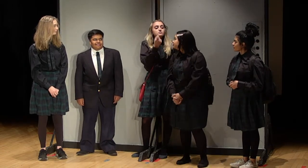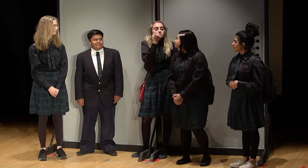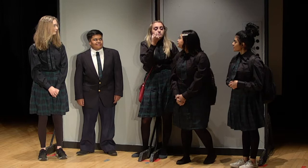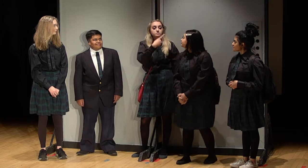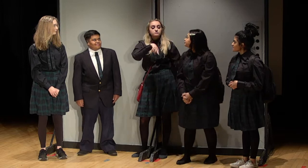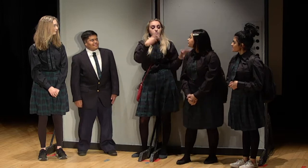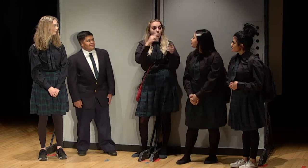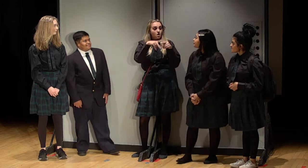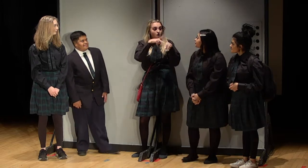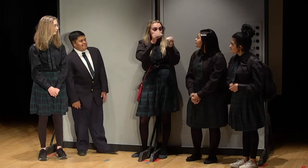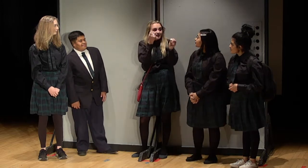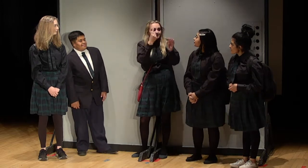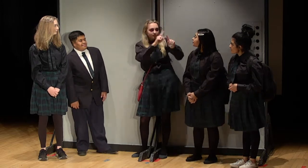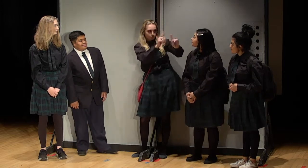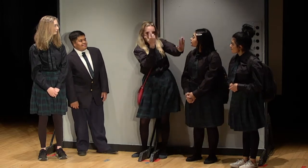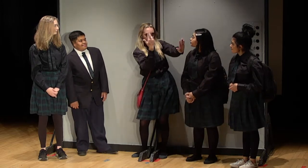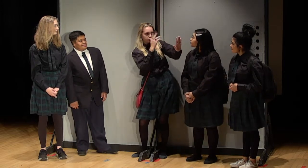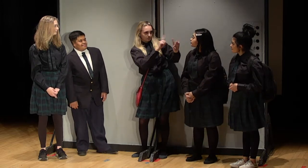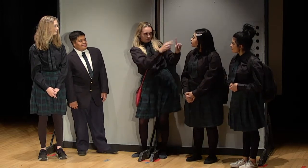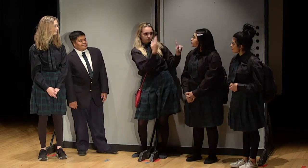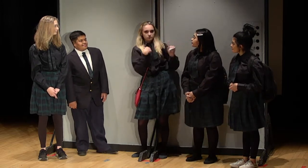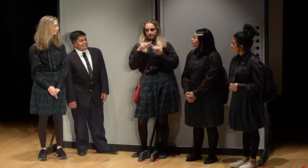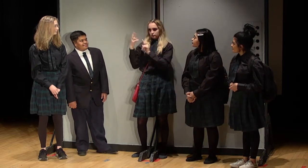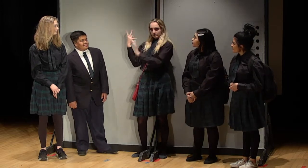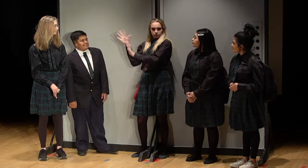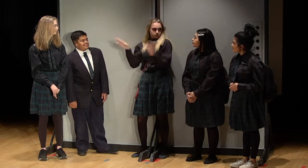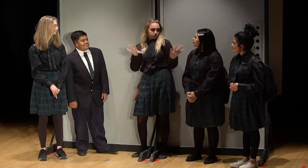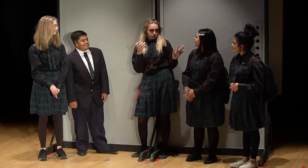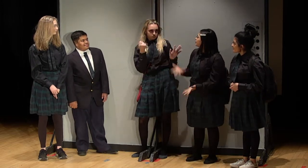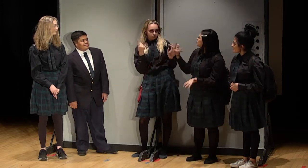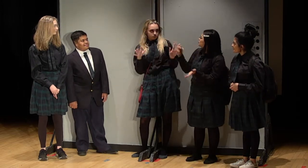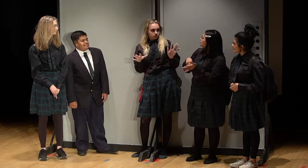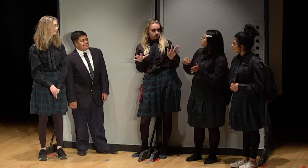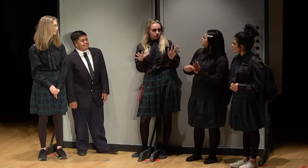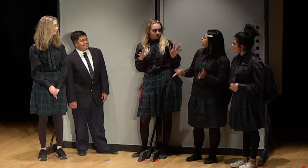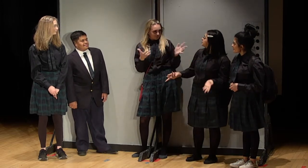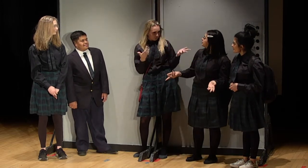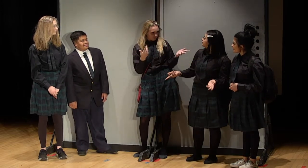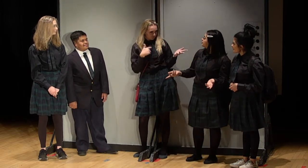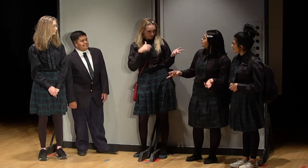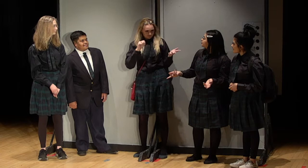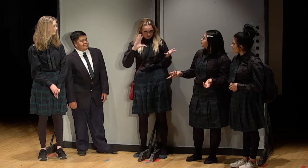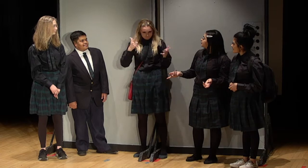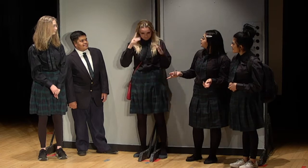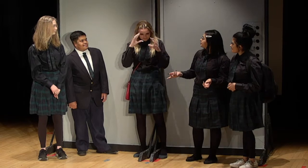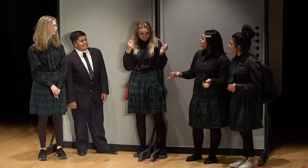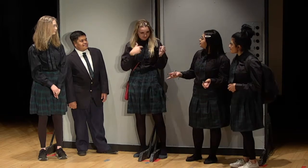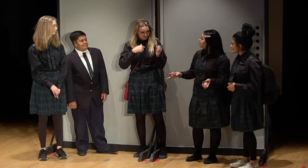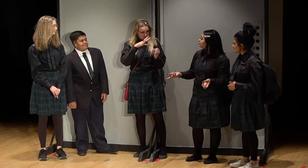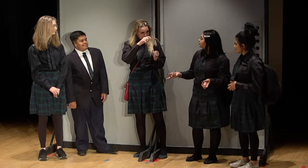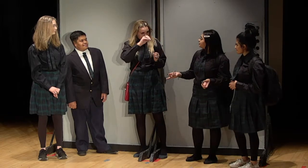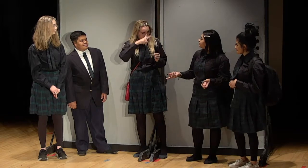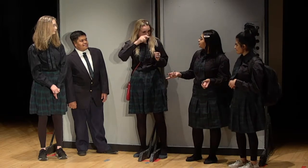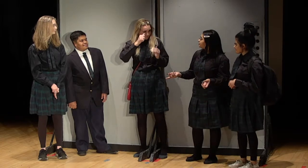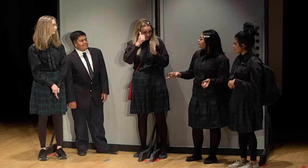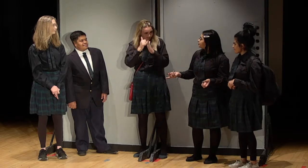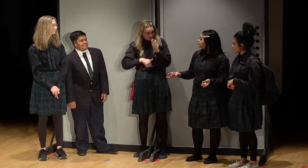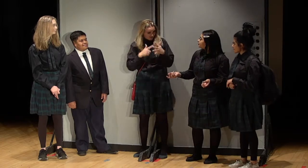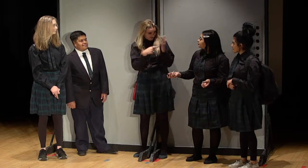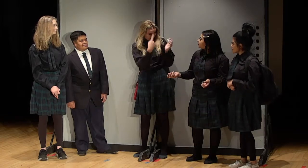office. Well, I'm assuming. Yeah, I was called for a different reason. I'm SBG